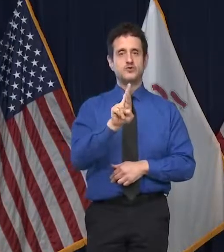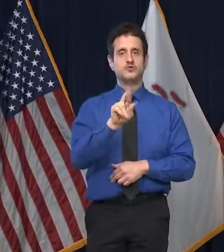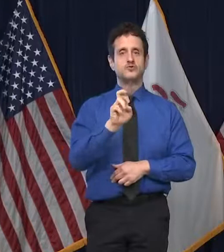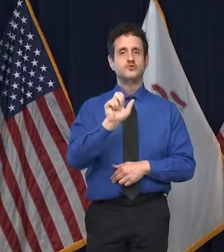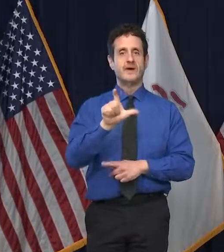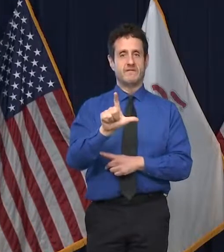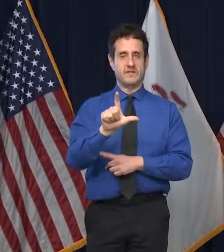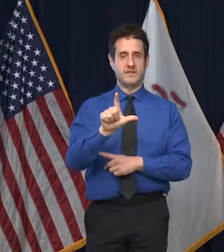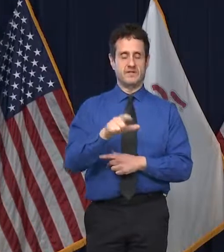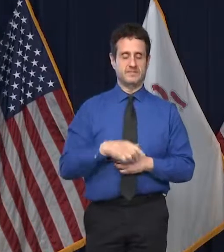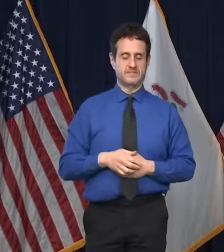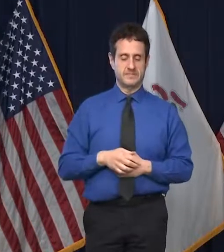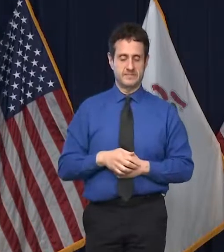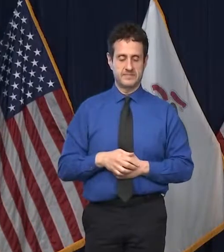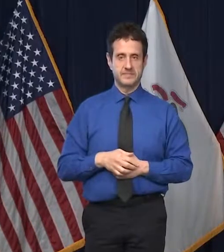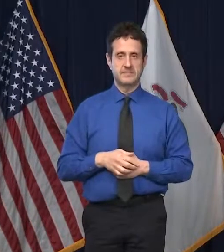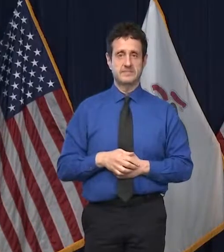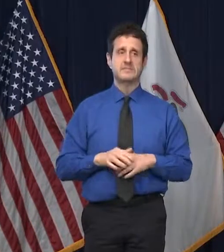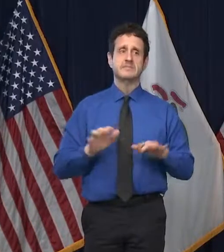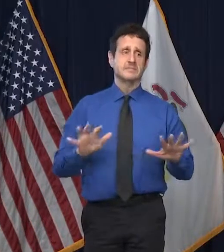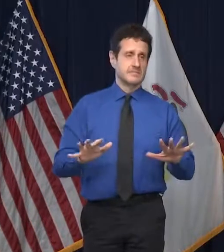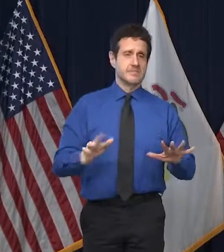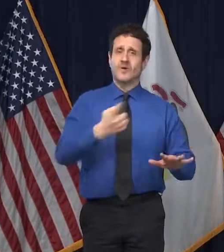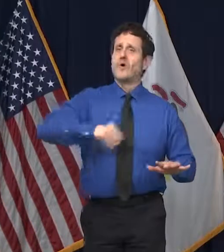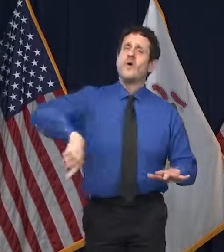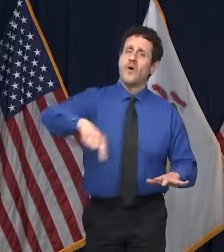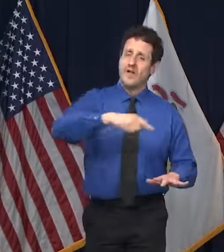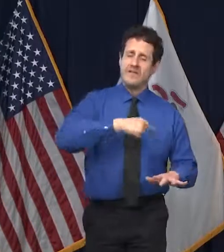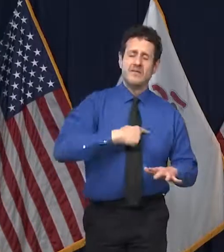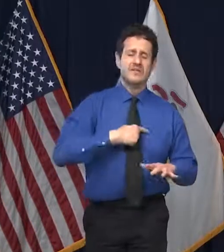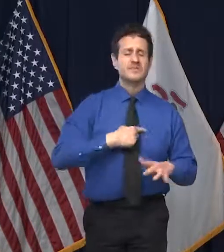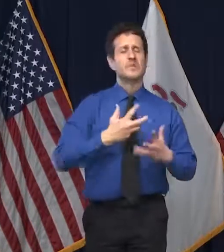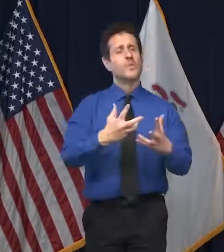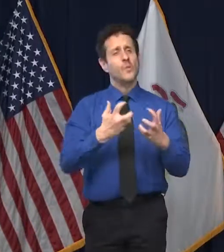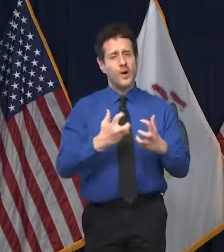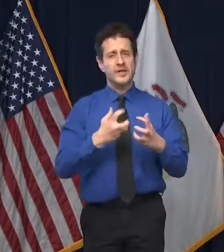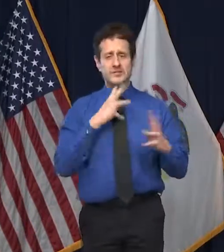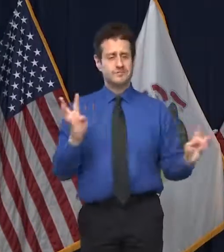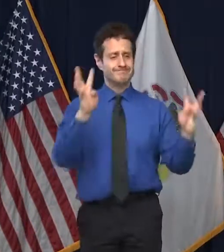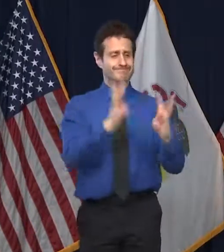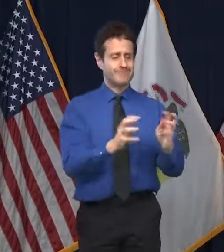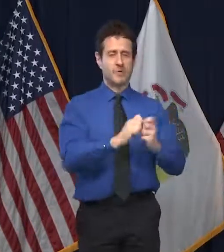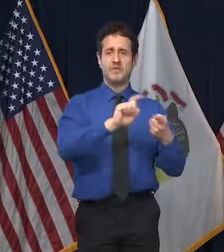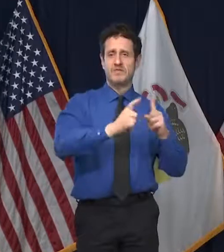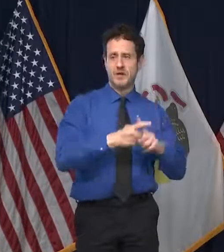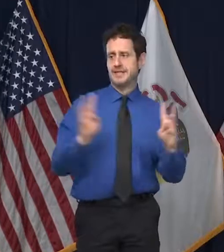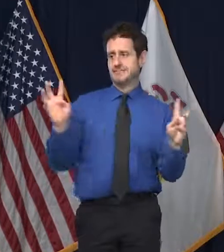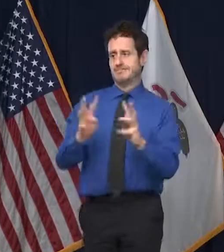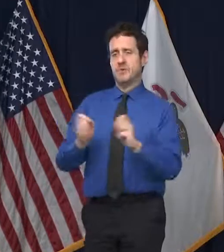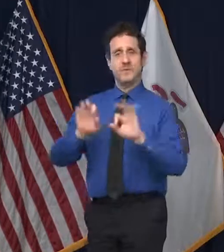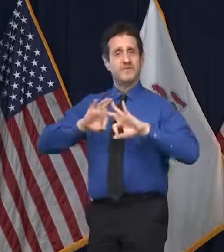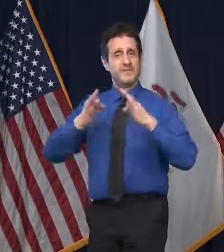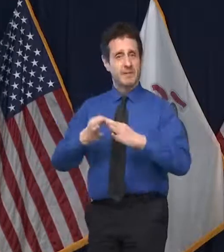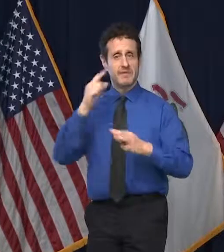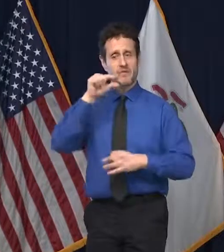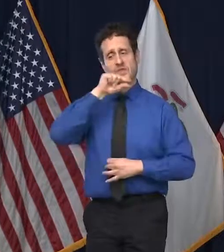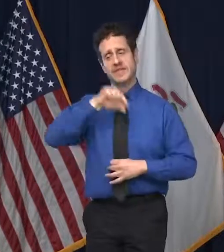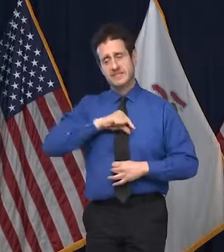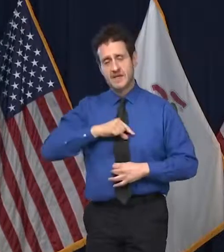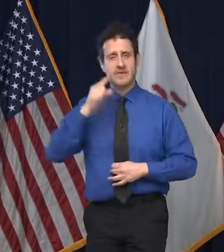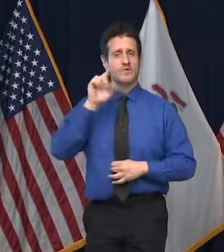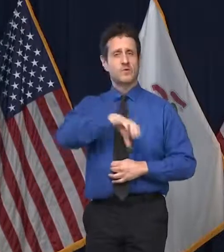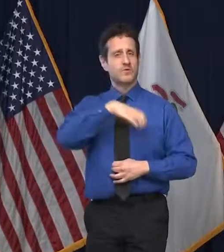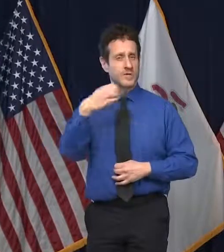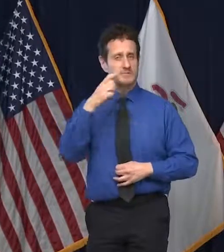www.dph.illinois.gov/travel. We all want to be with our friends and family for the holidays. But perhaps this holiday, as we